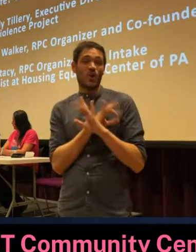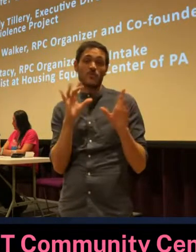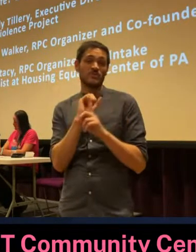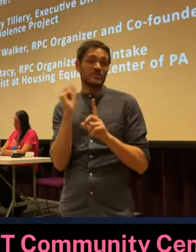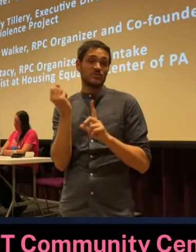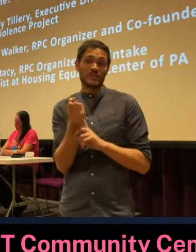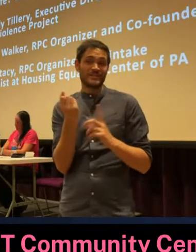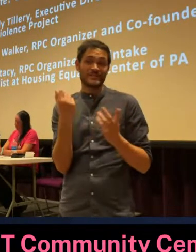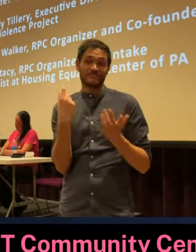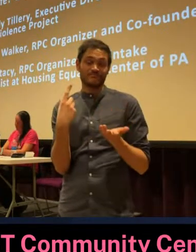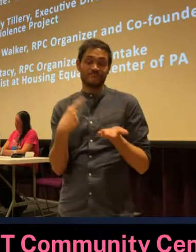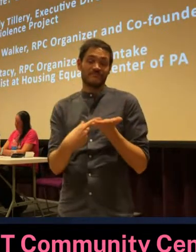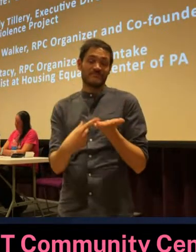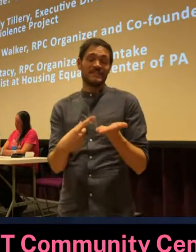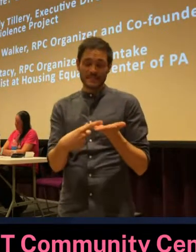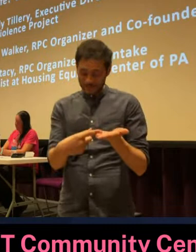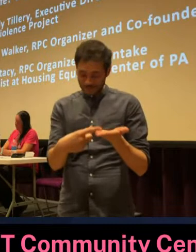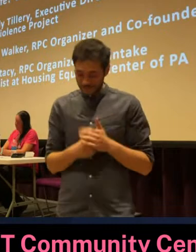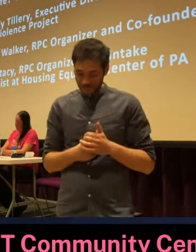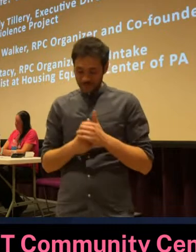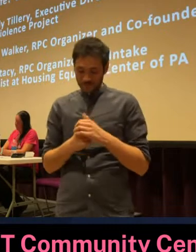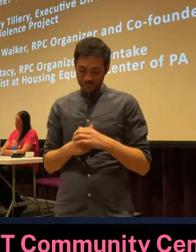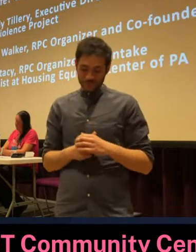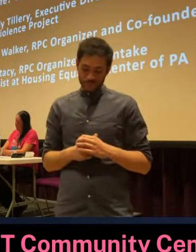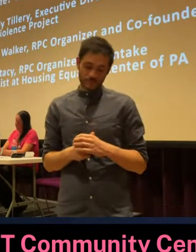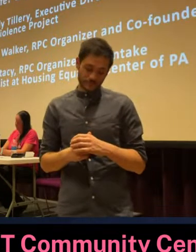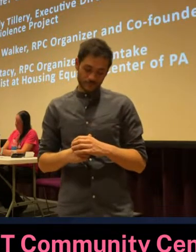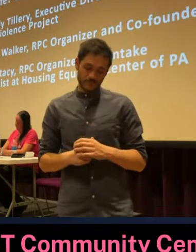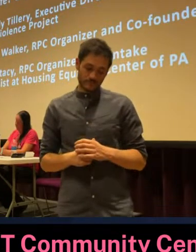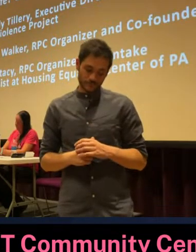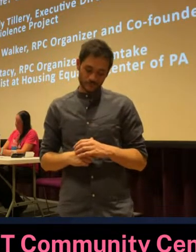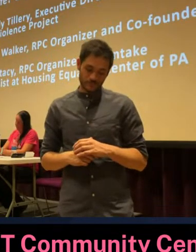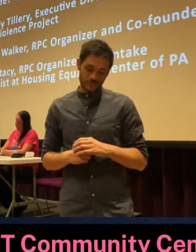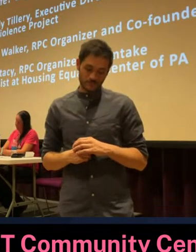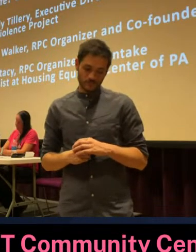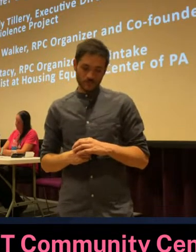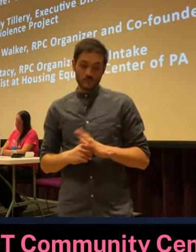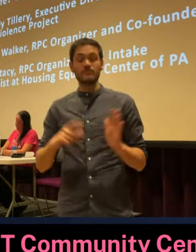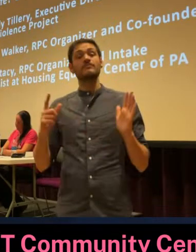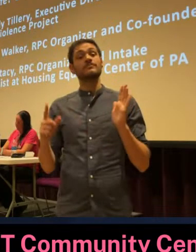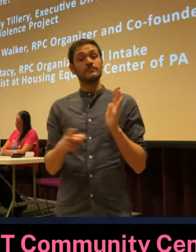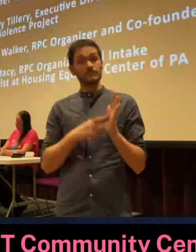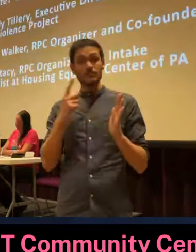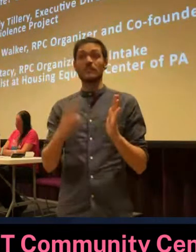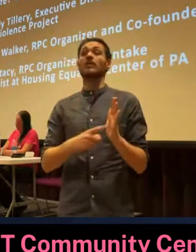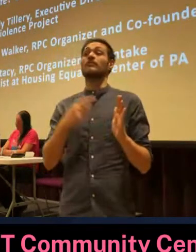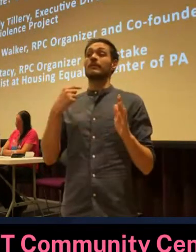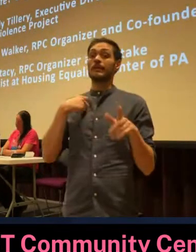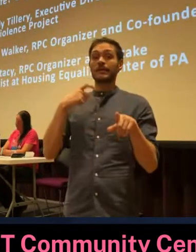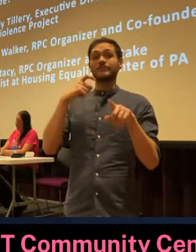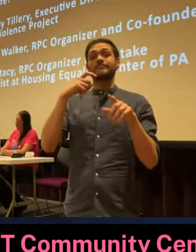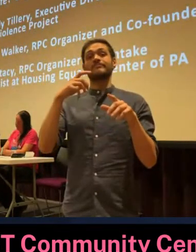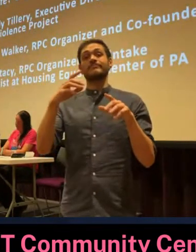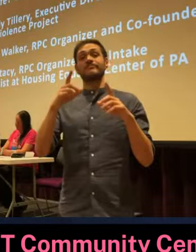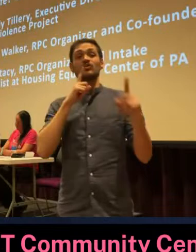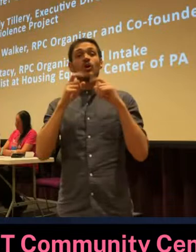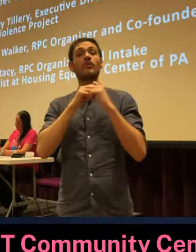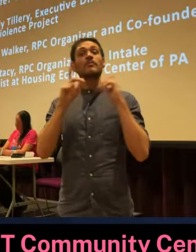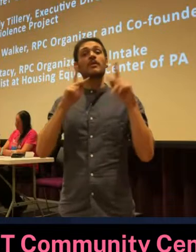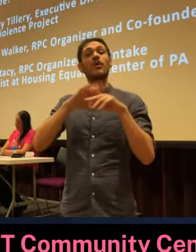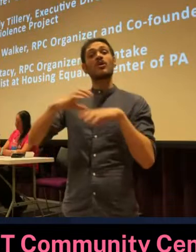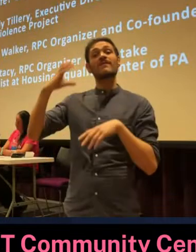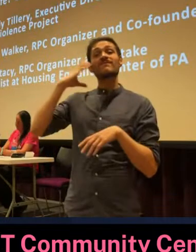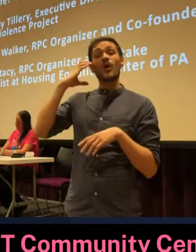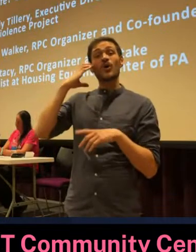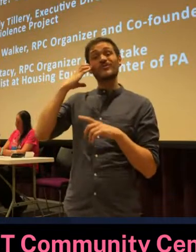And sometimes we're talking to people on the phone who are saying, I'm not going to go to